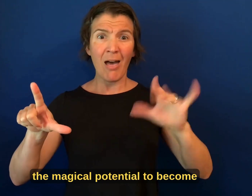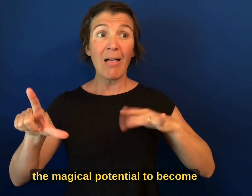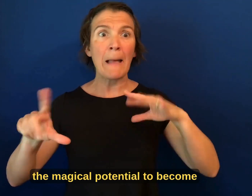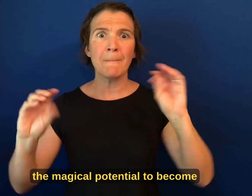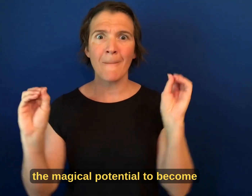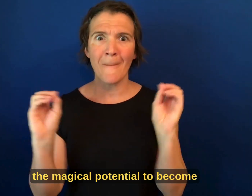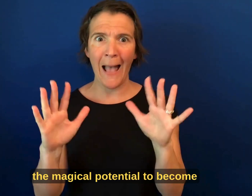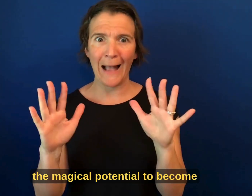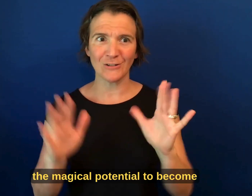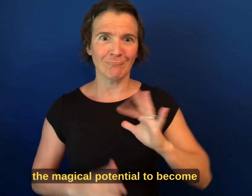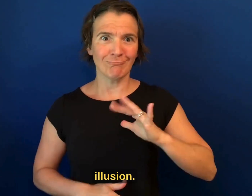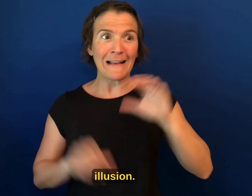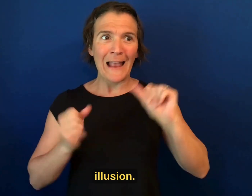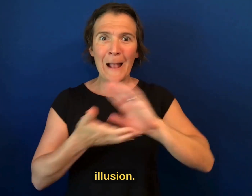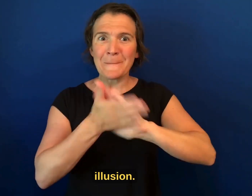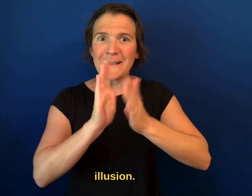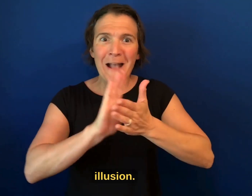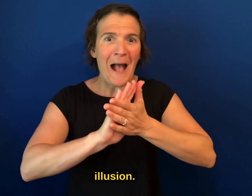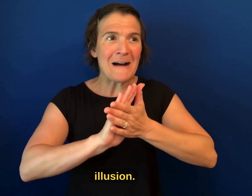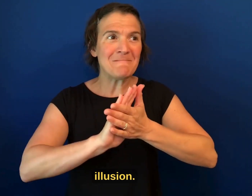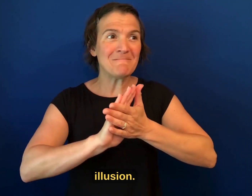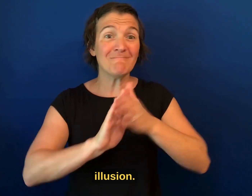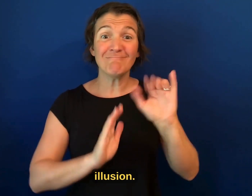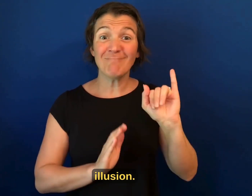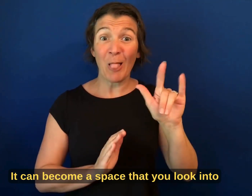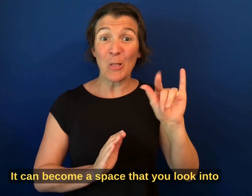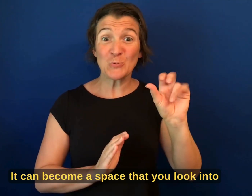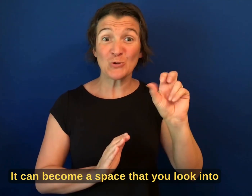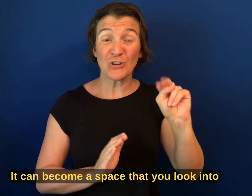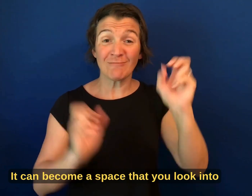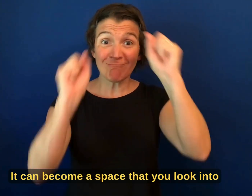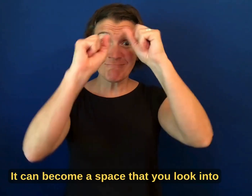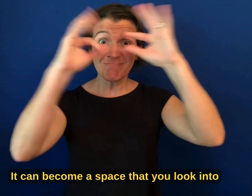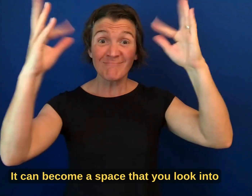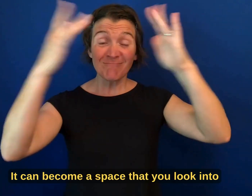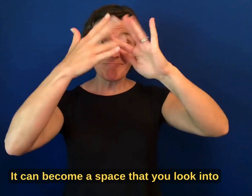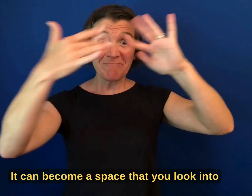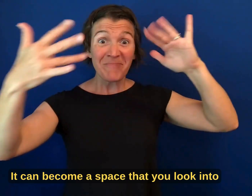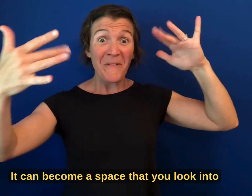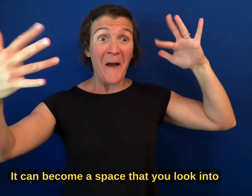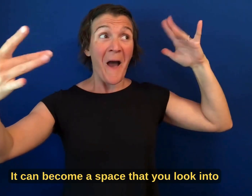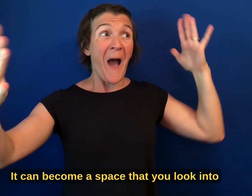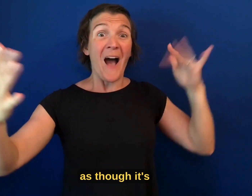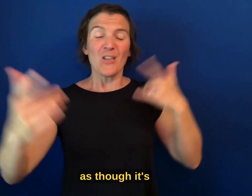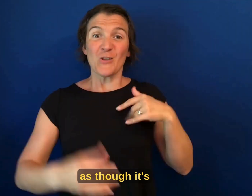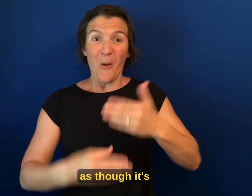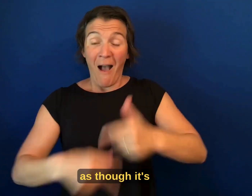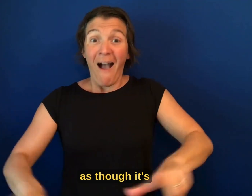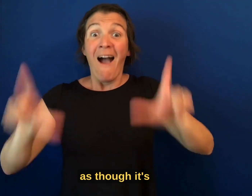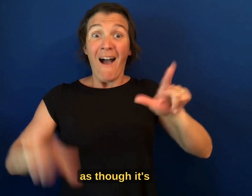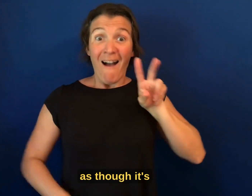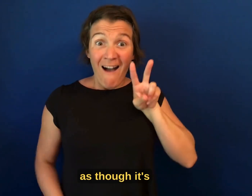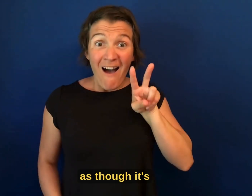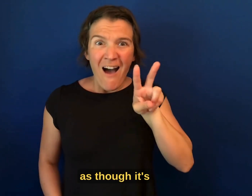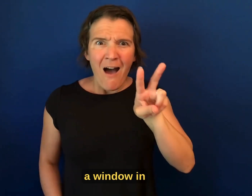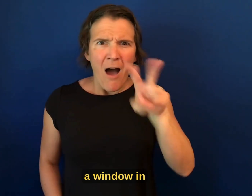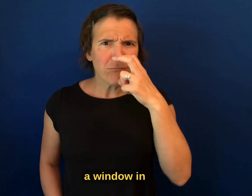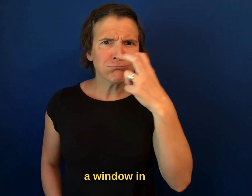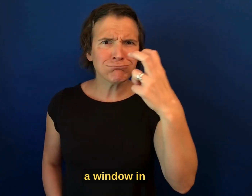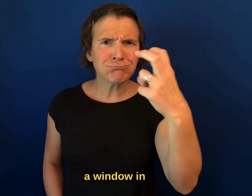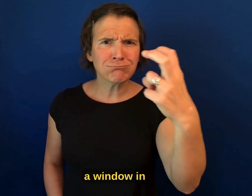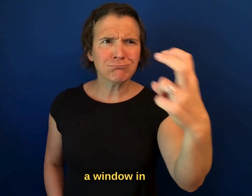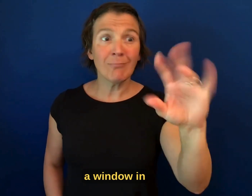magical potential to become illusion. It can become a space that you look into as though